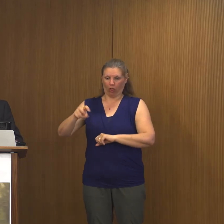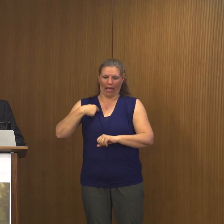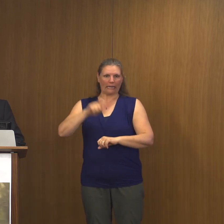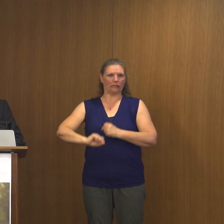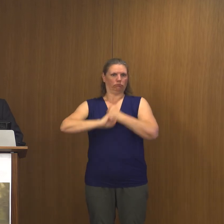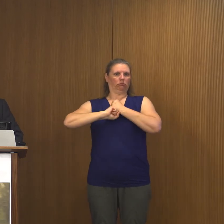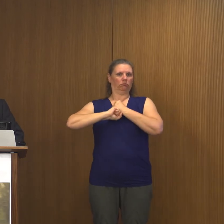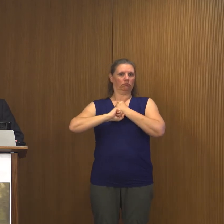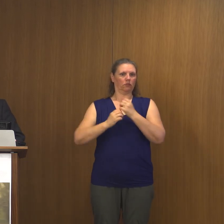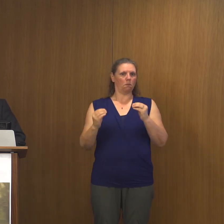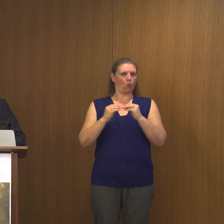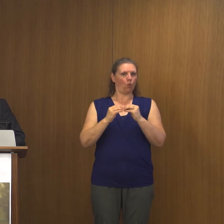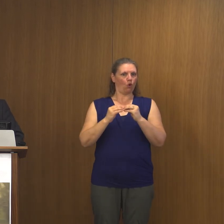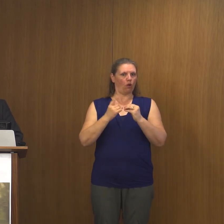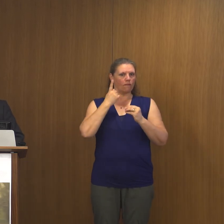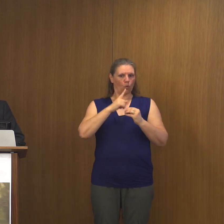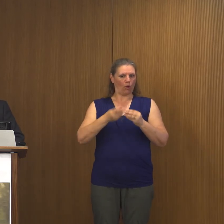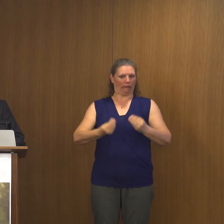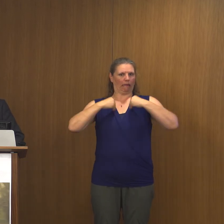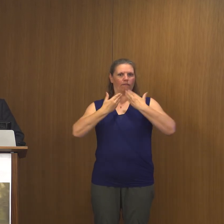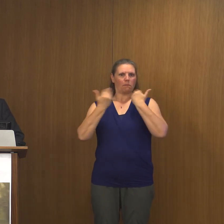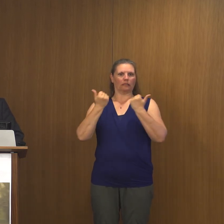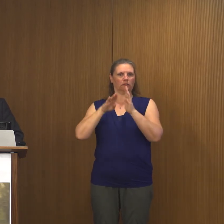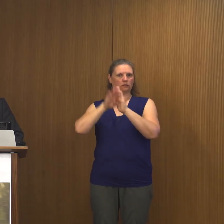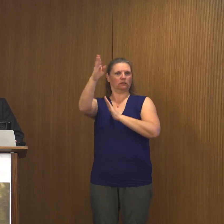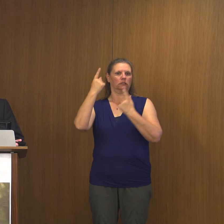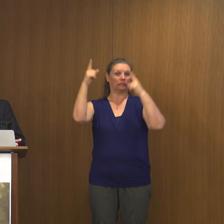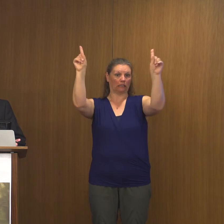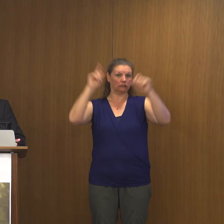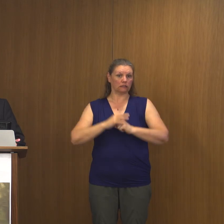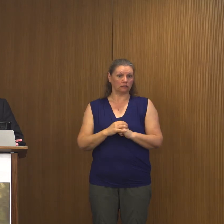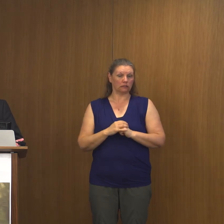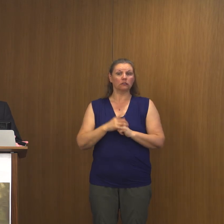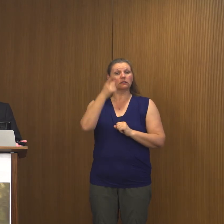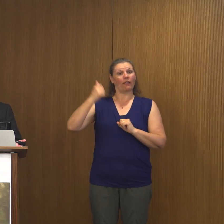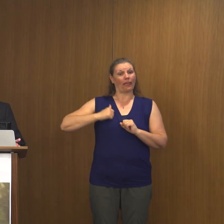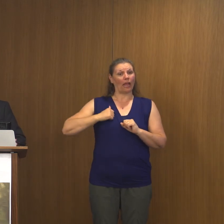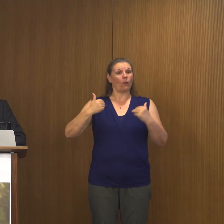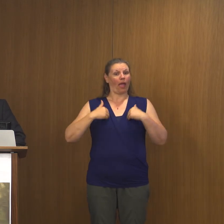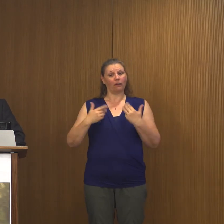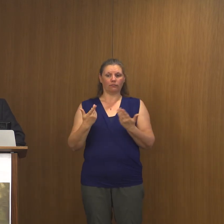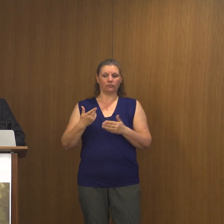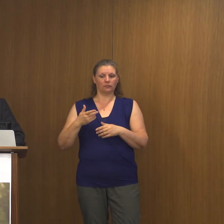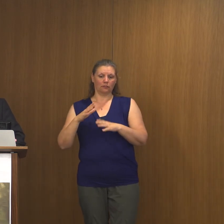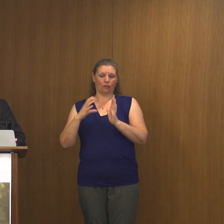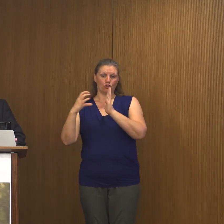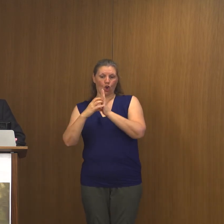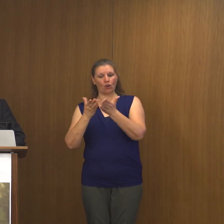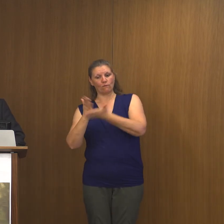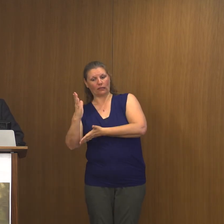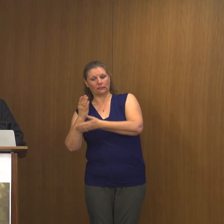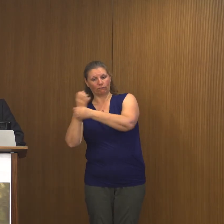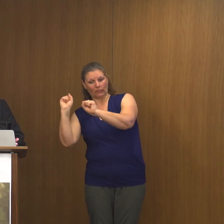of available supports and promote overall success along the continuum. So in Canada, we have things like the Charter of Rights and Freedoms, along with the Human